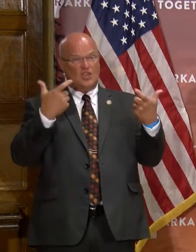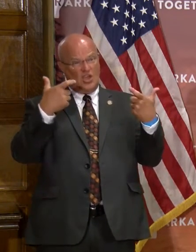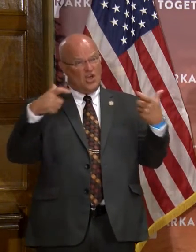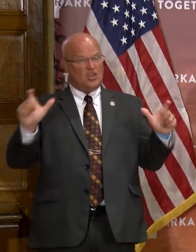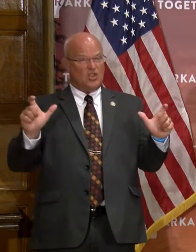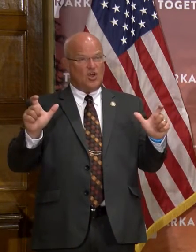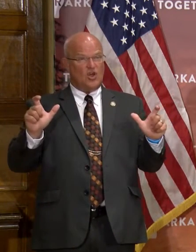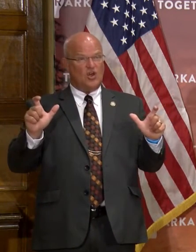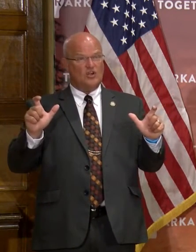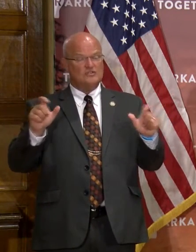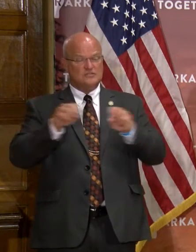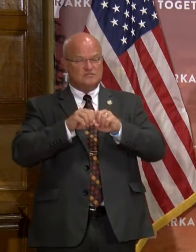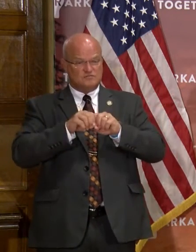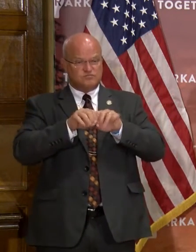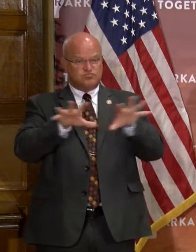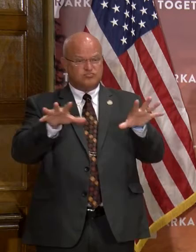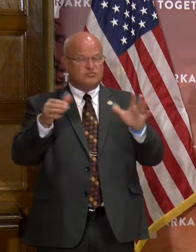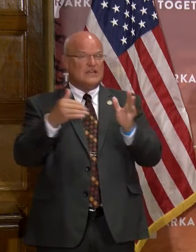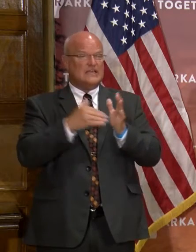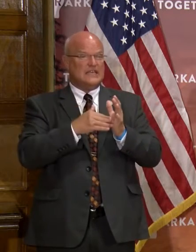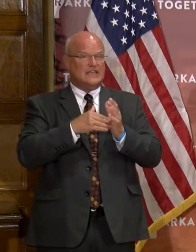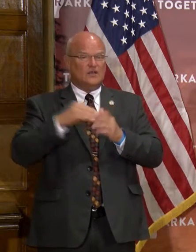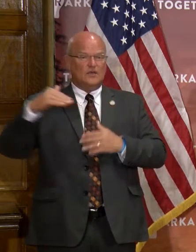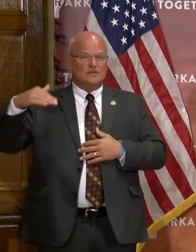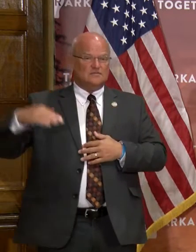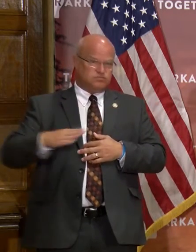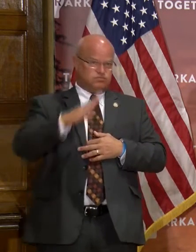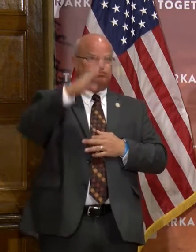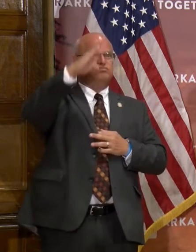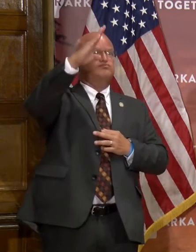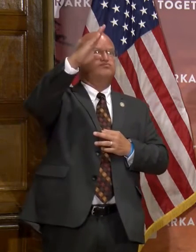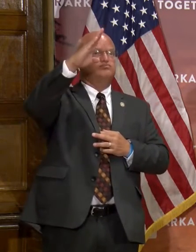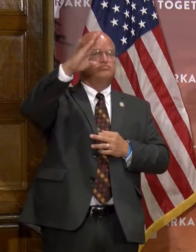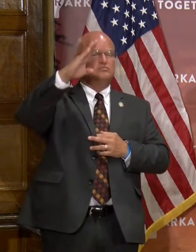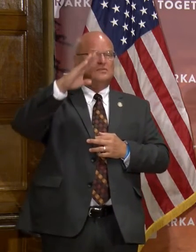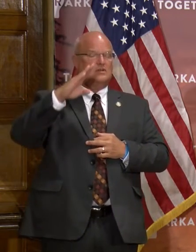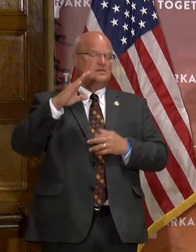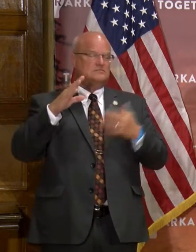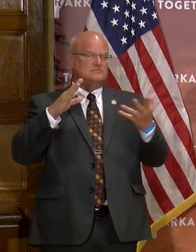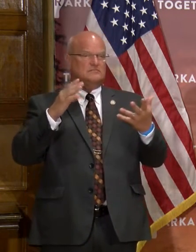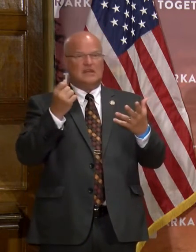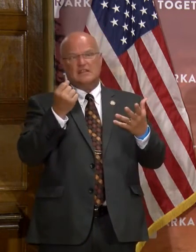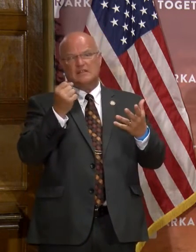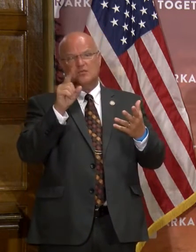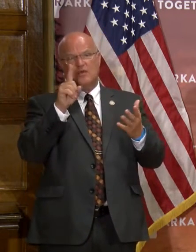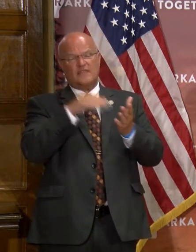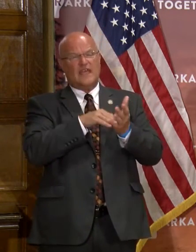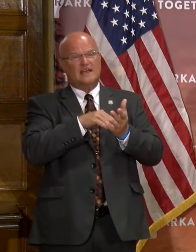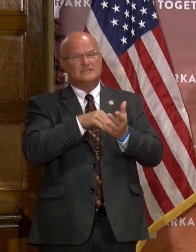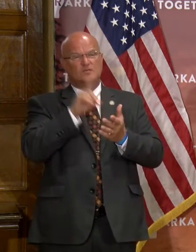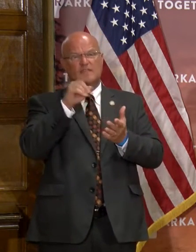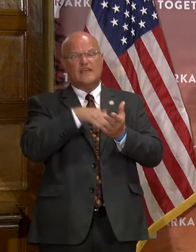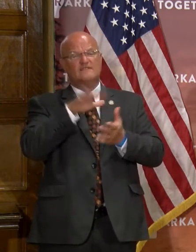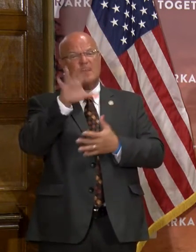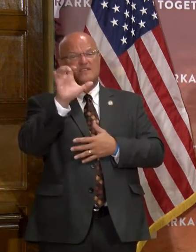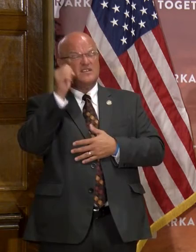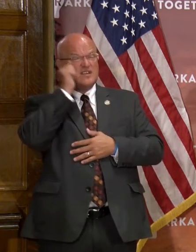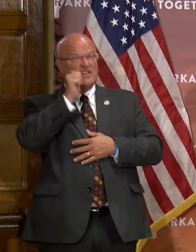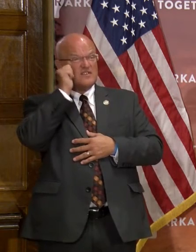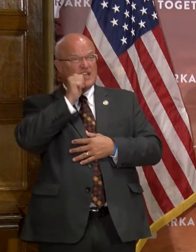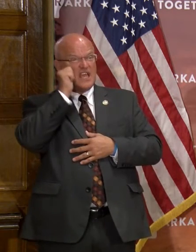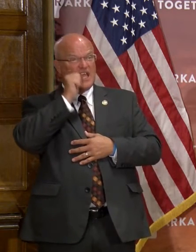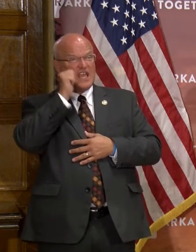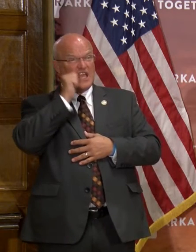large breakout again, if we go up to 1,100 to 1,500 cases a